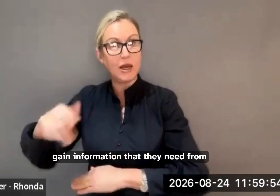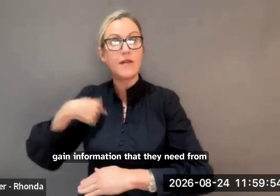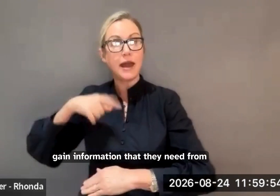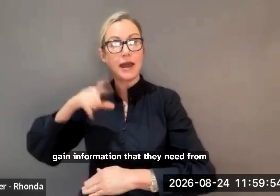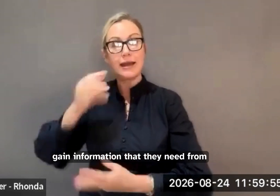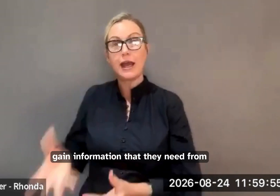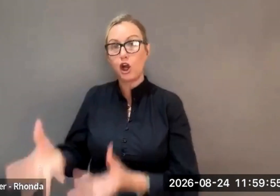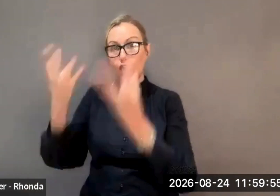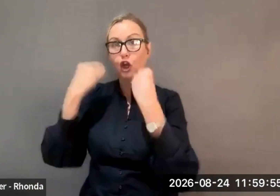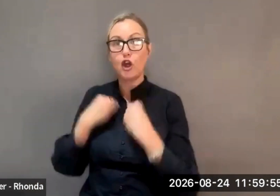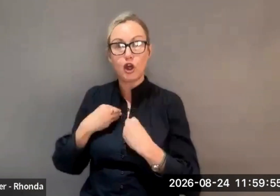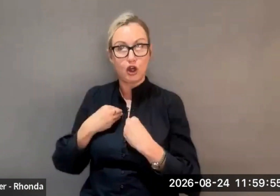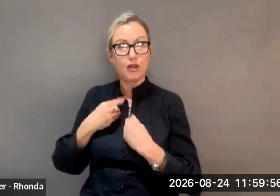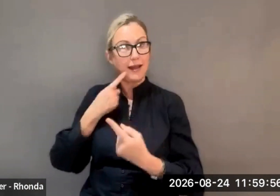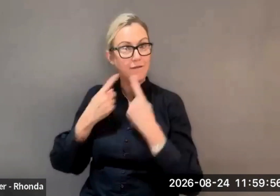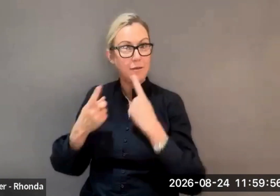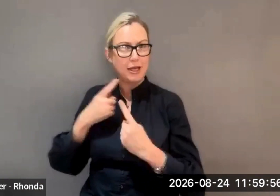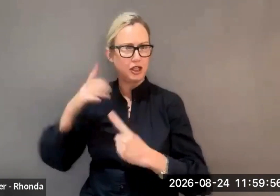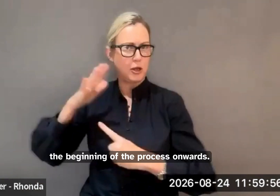need